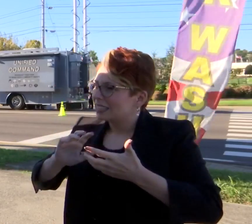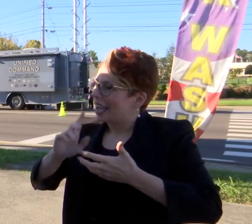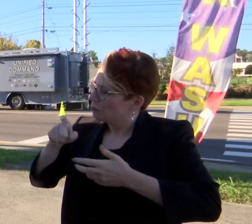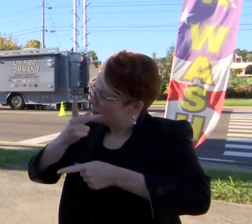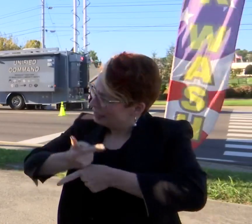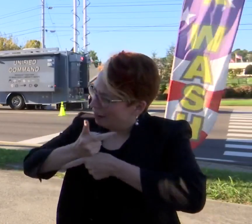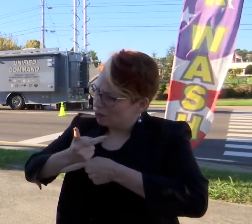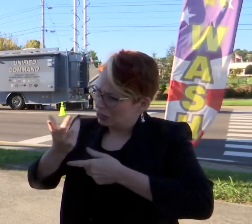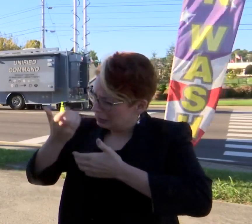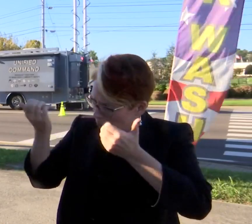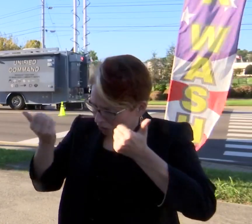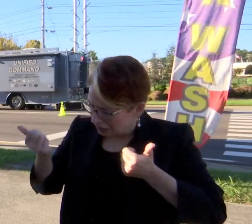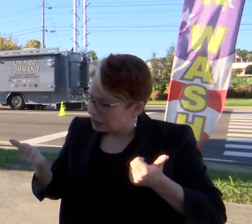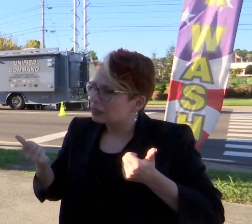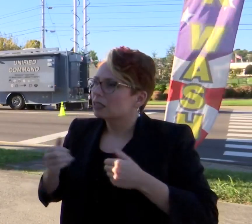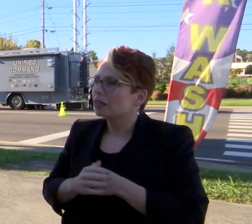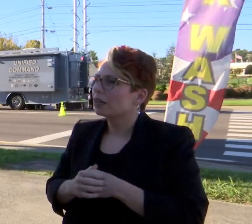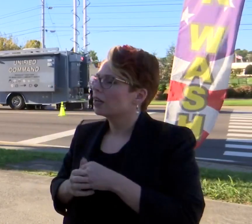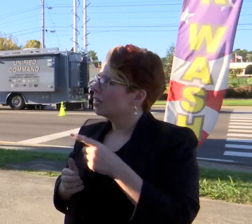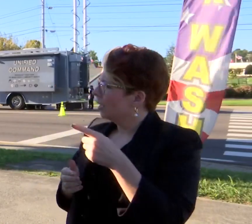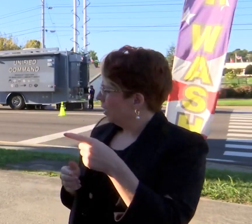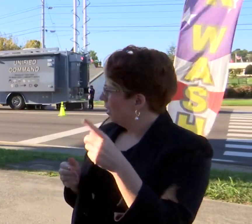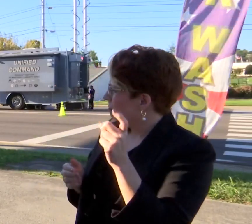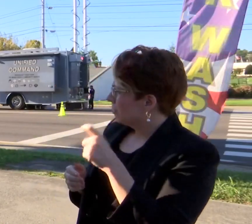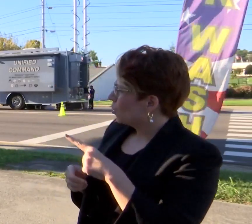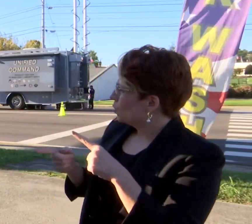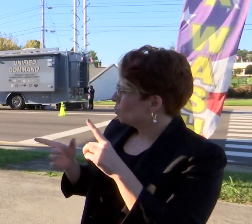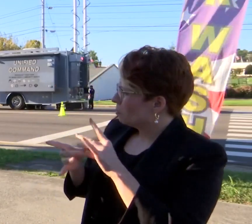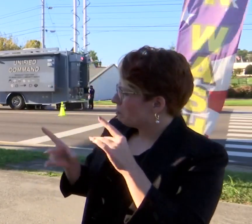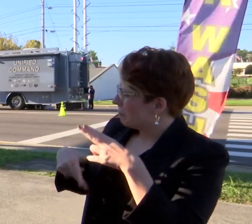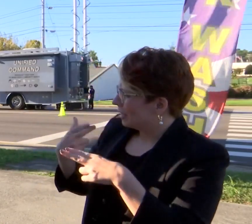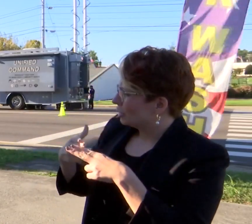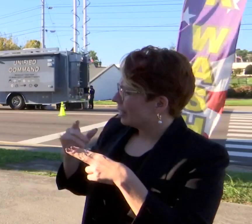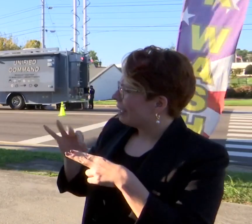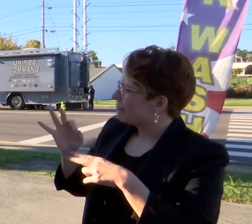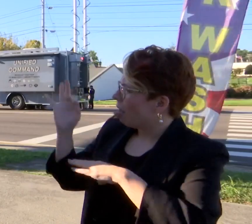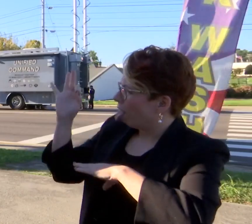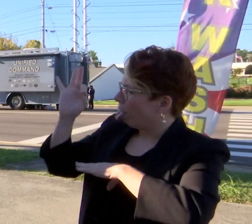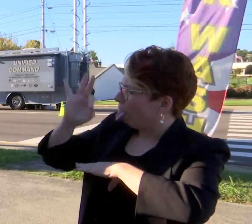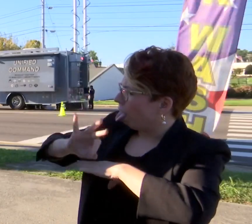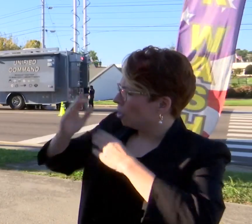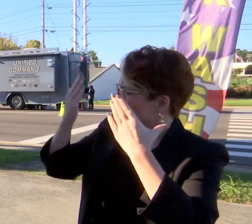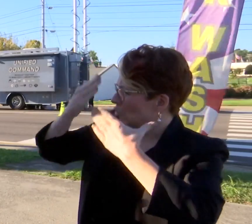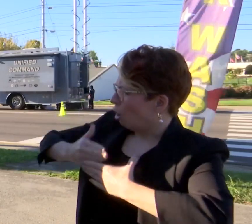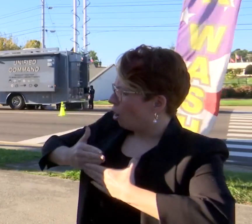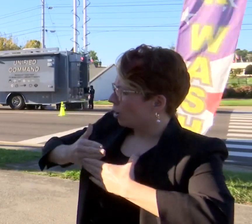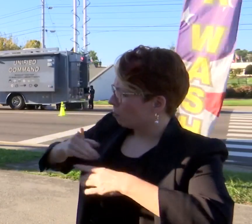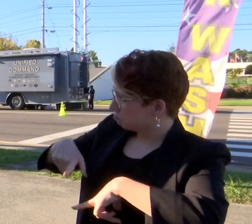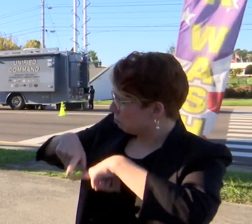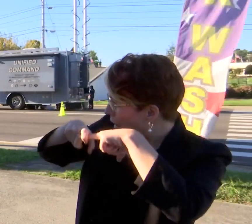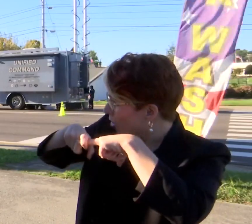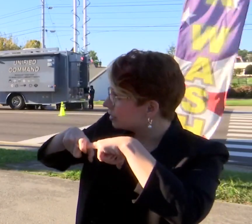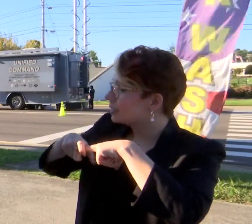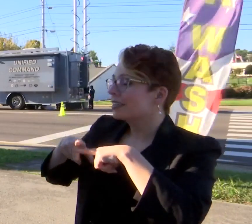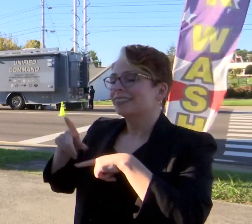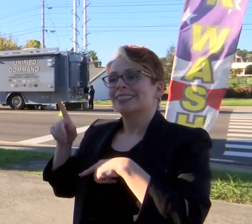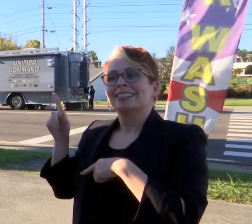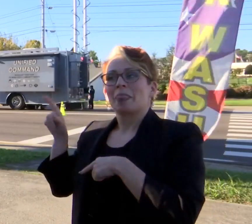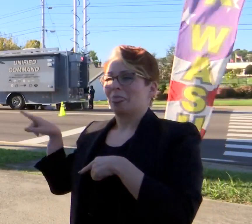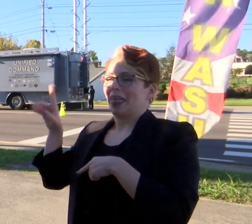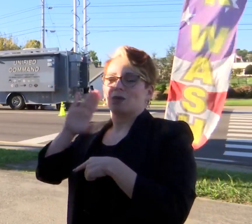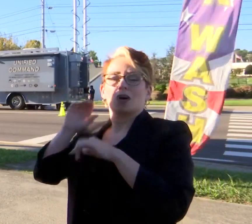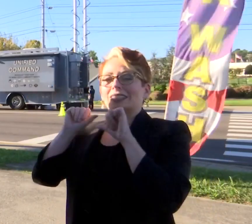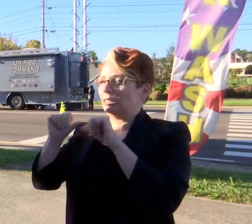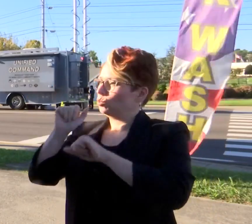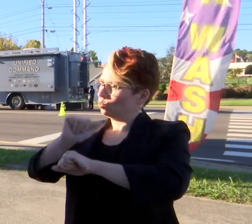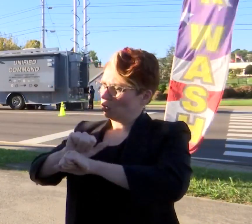you might stop if it comes nightfall. It can become more difficult. Do you guys plan on working through the night, or will you potentially stop? They're going to keep working as long as they can until